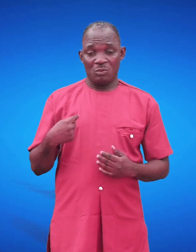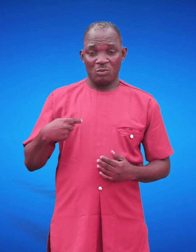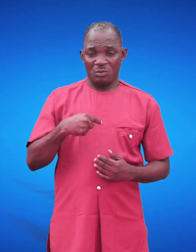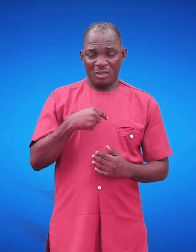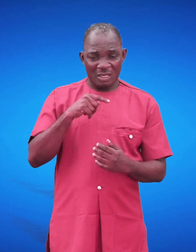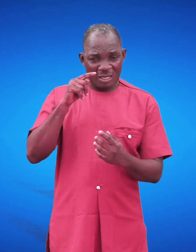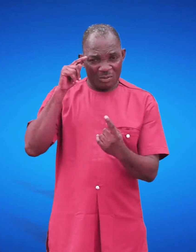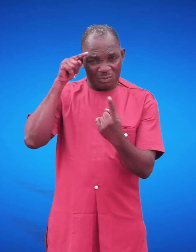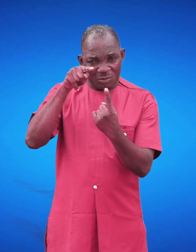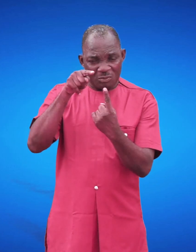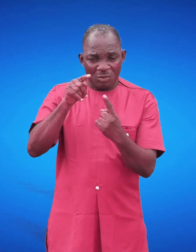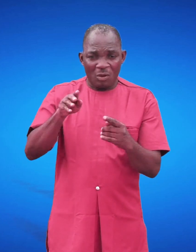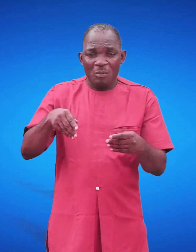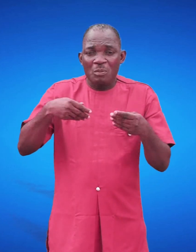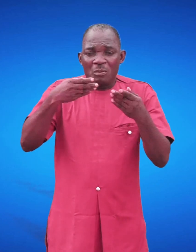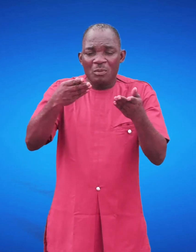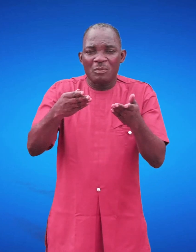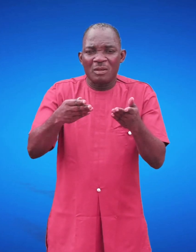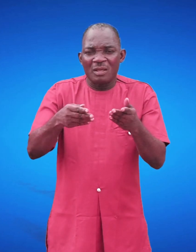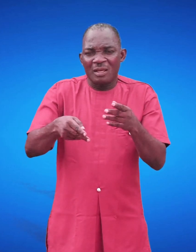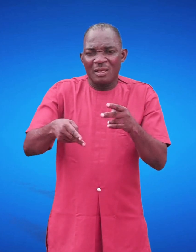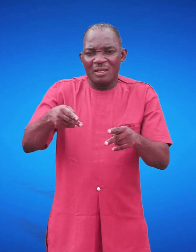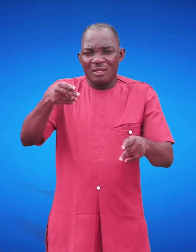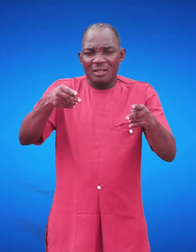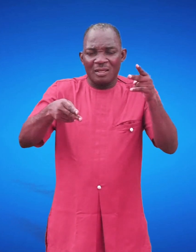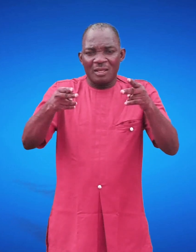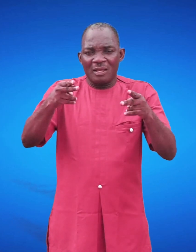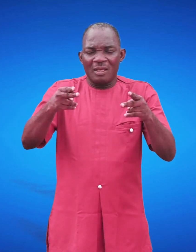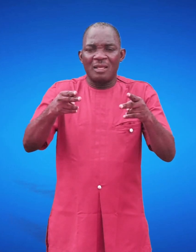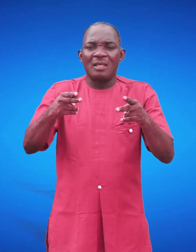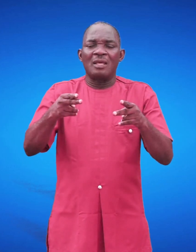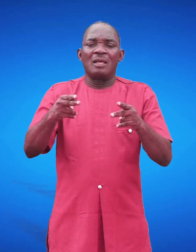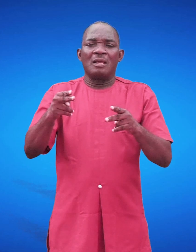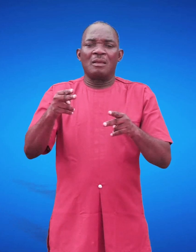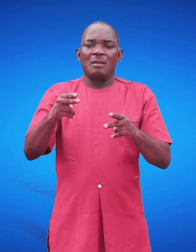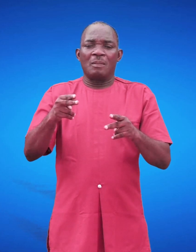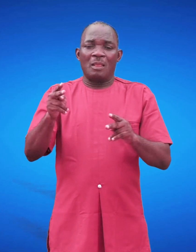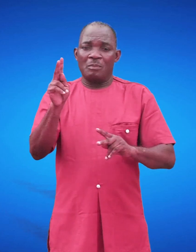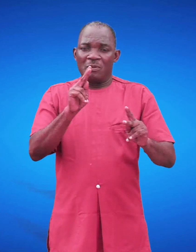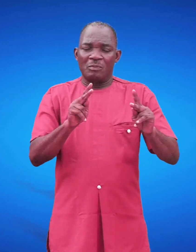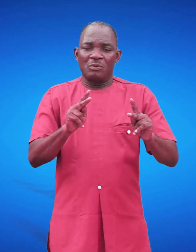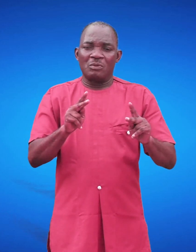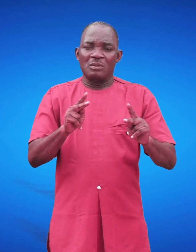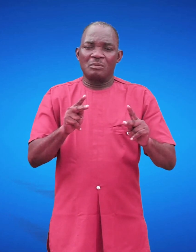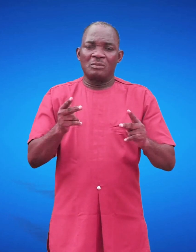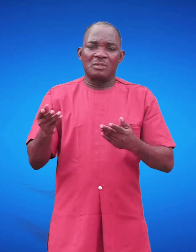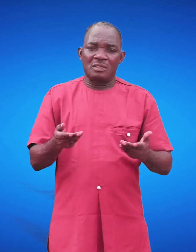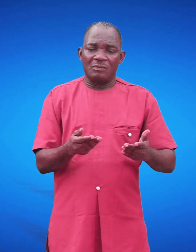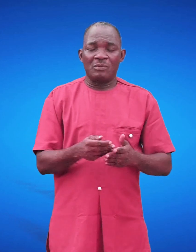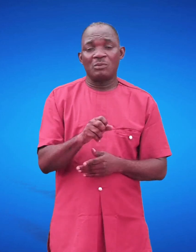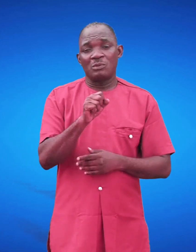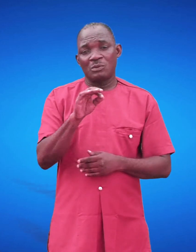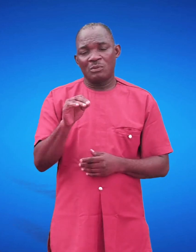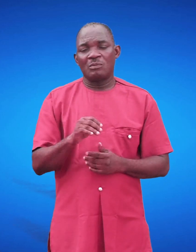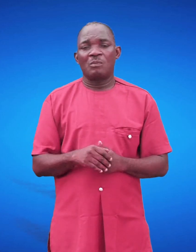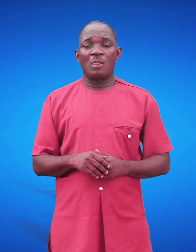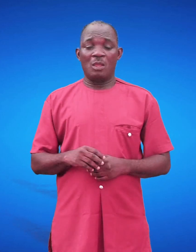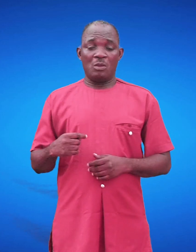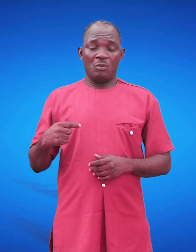to provide a high level of customer service. Therefore, we welcome